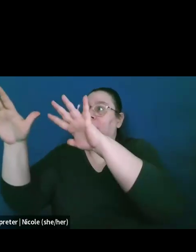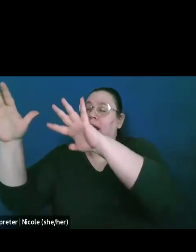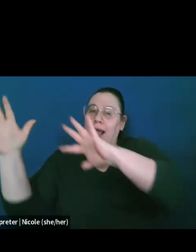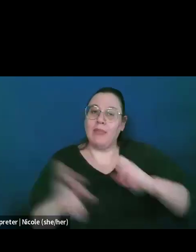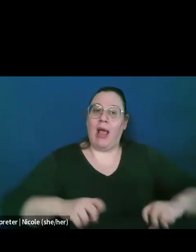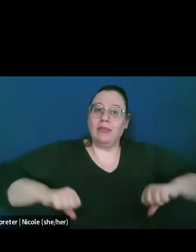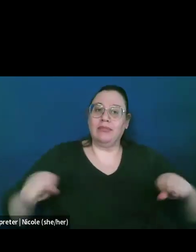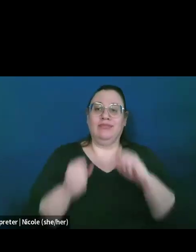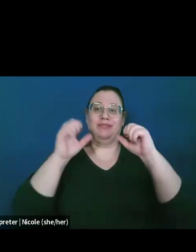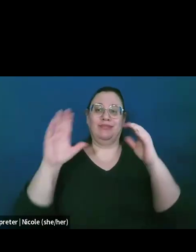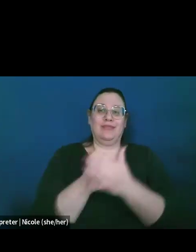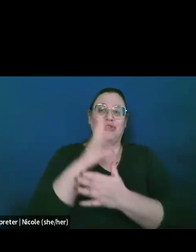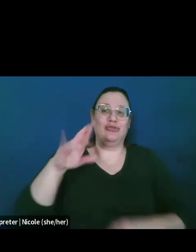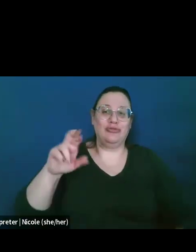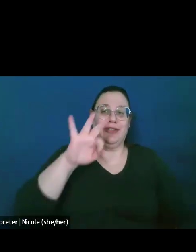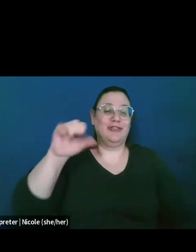refreshed.